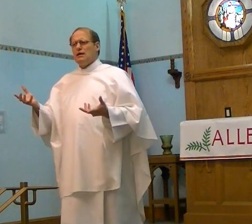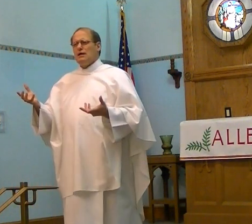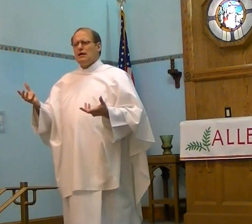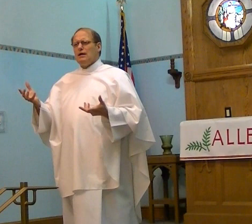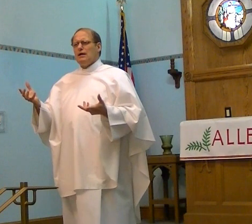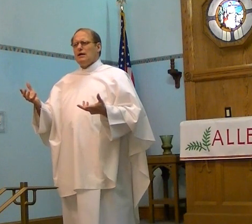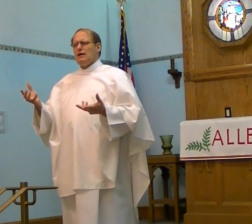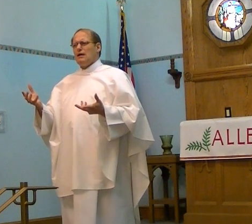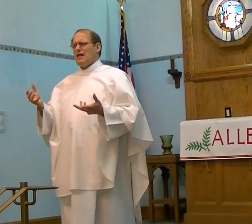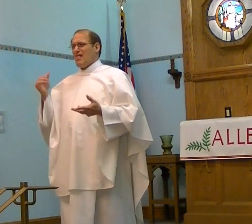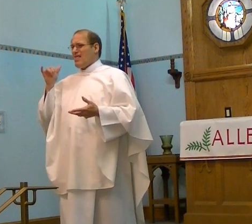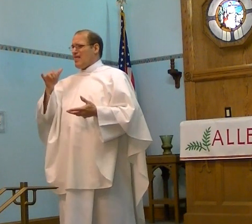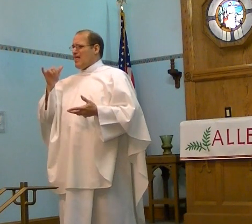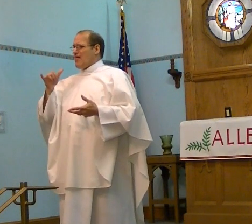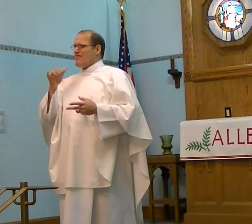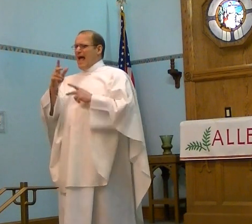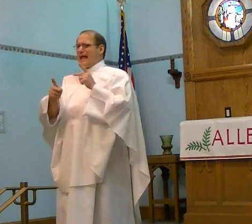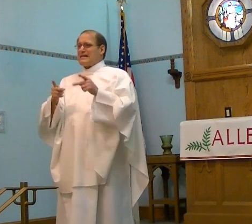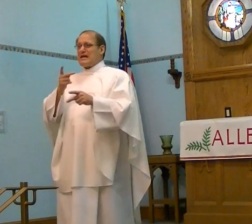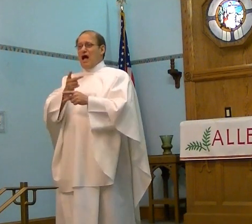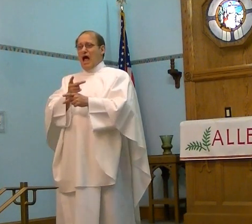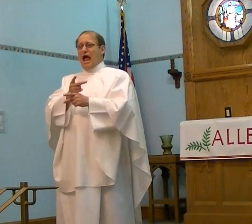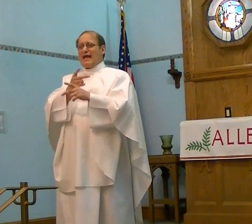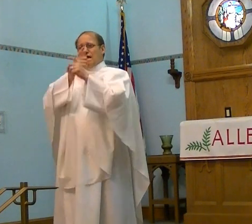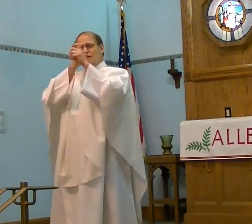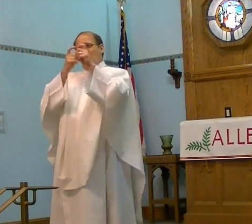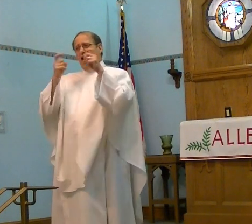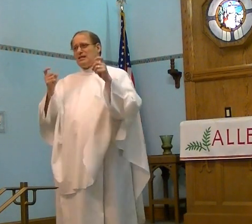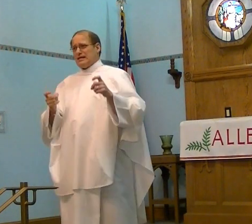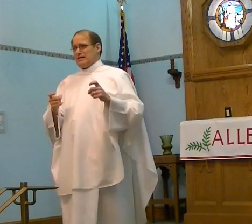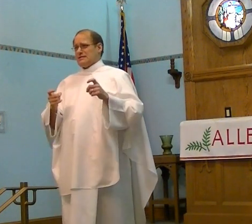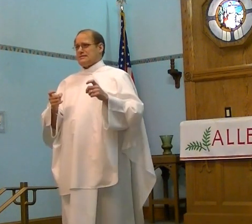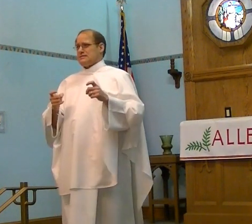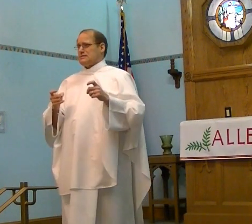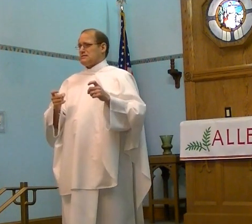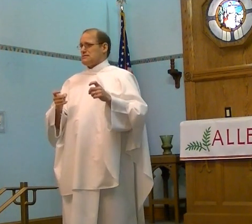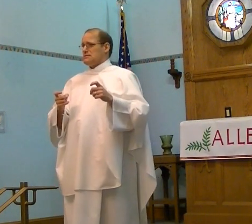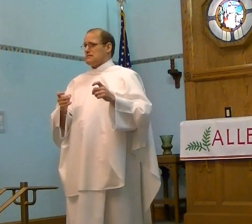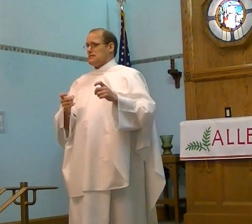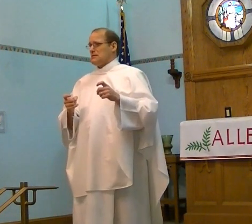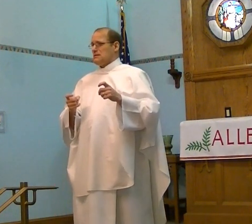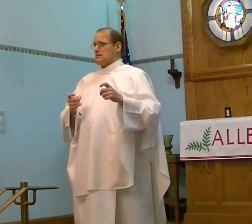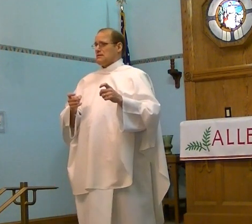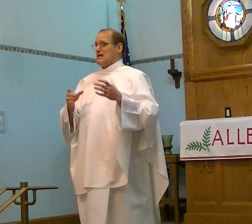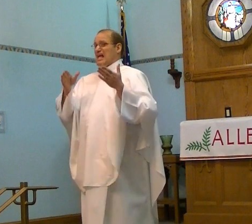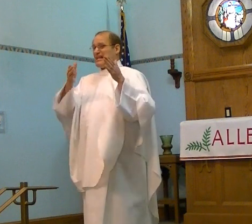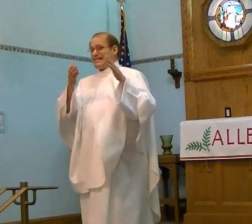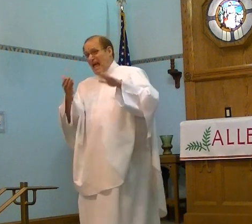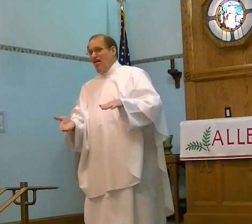that kind of ugliness, death,